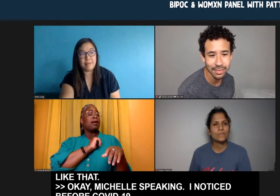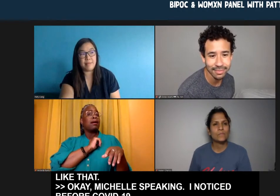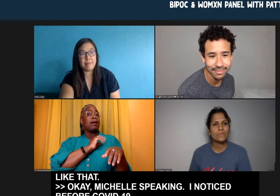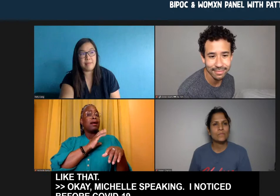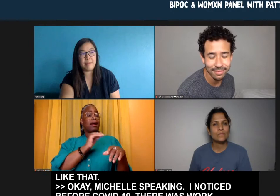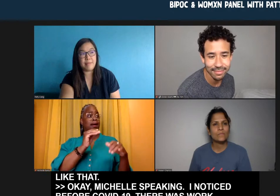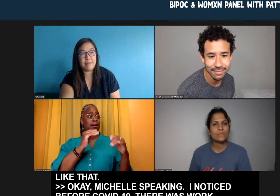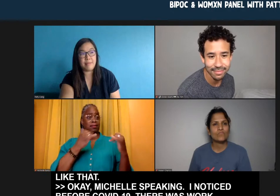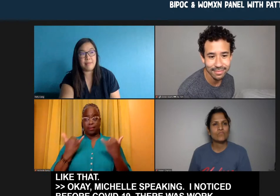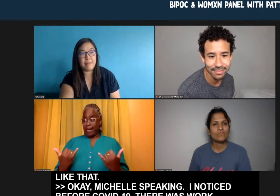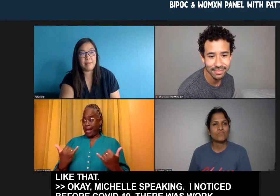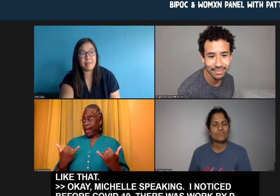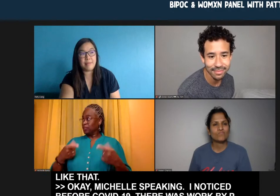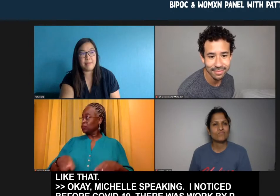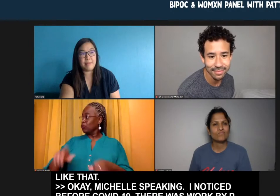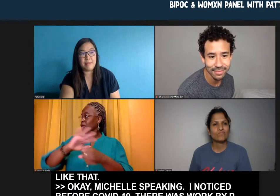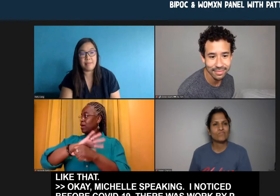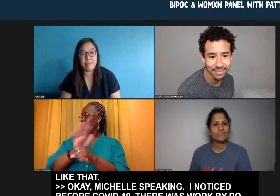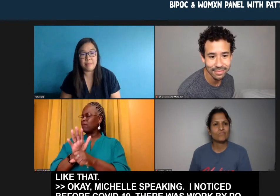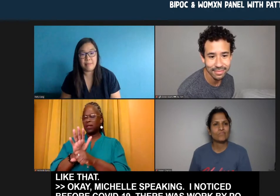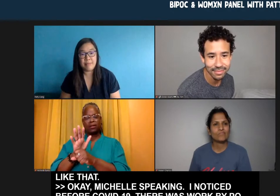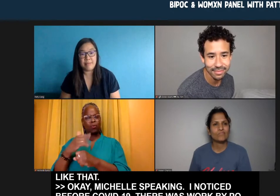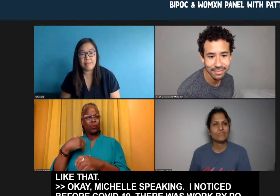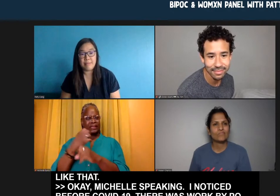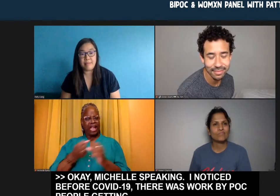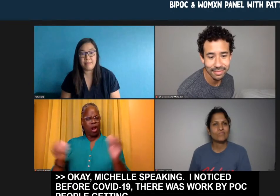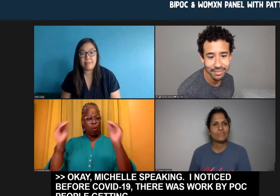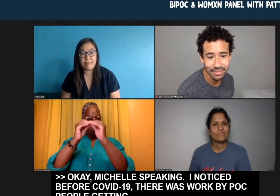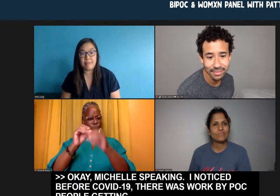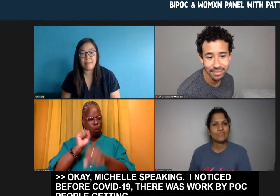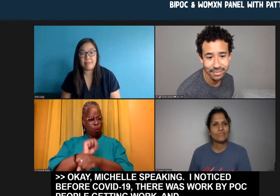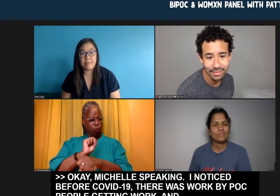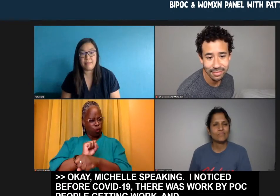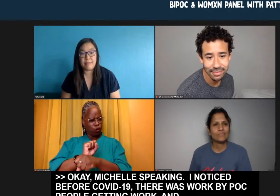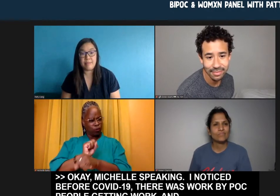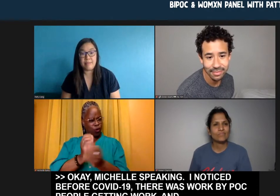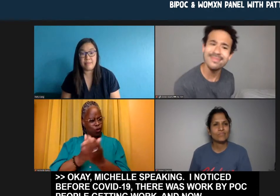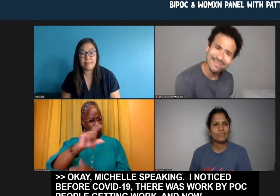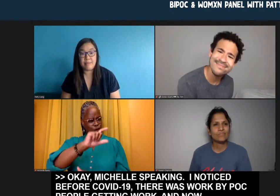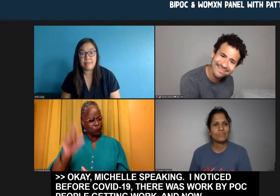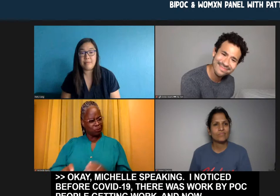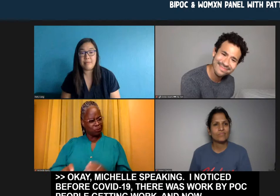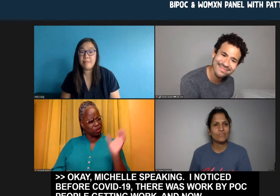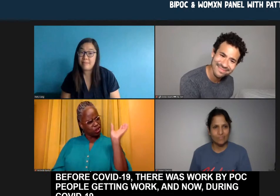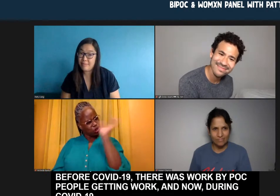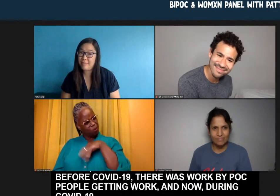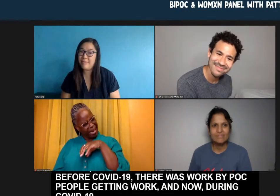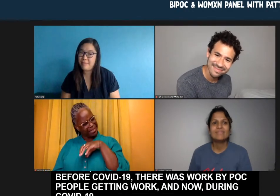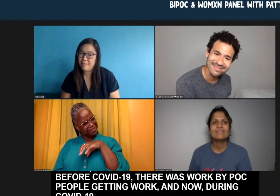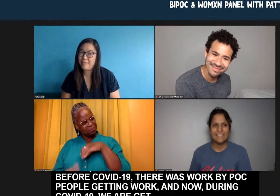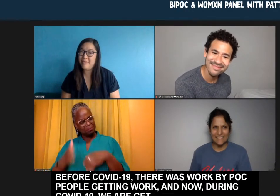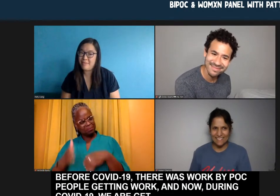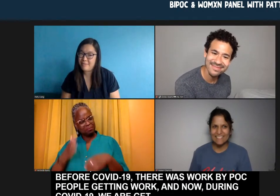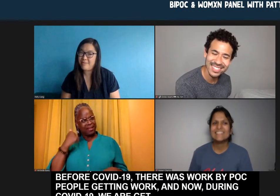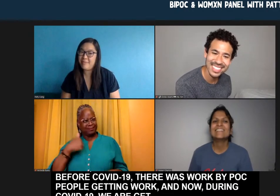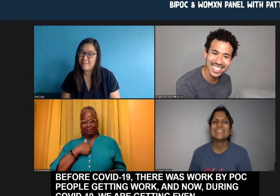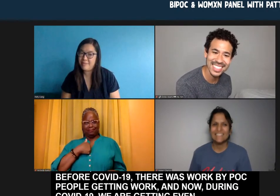getting work. And now, during COVID-19, we're getting even more work through Zoom. And I was like, what? This